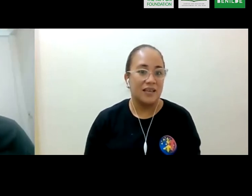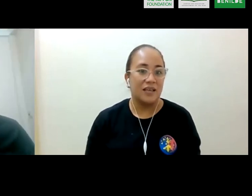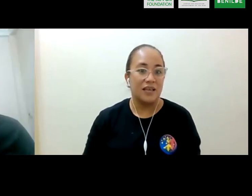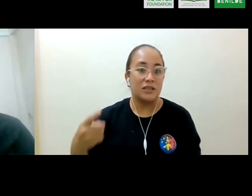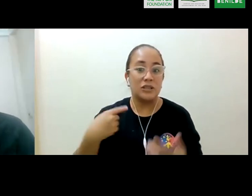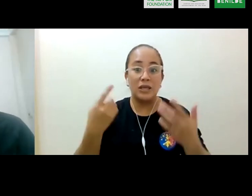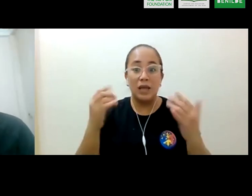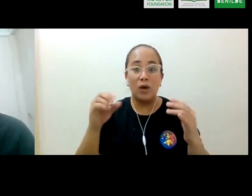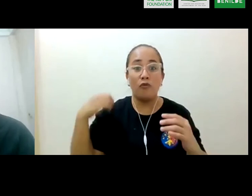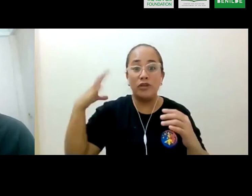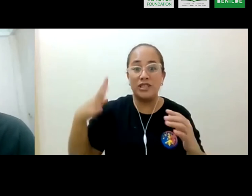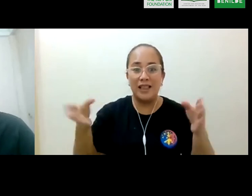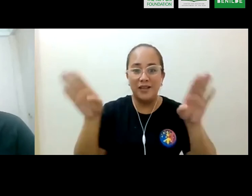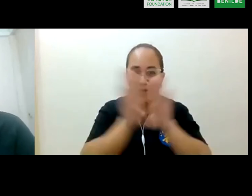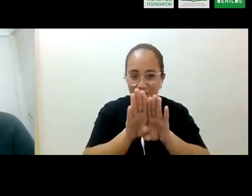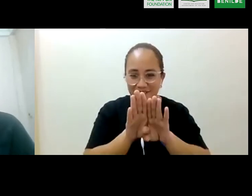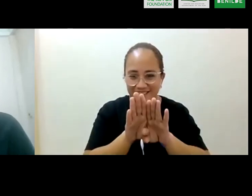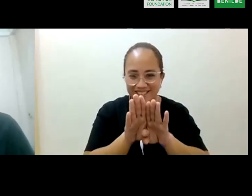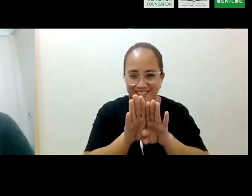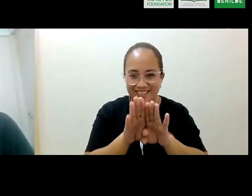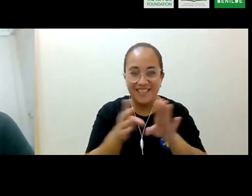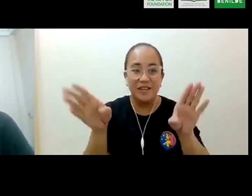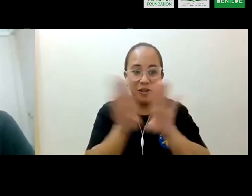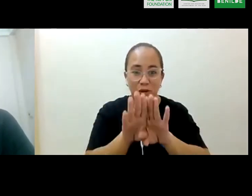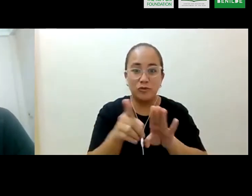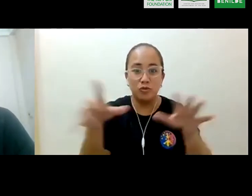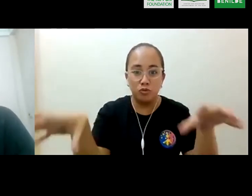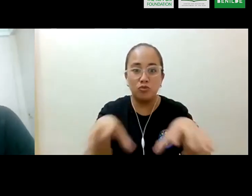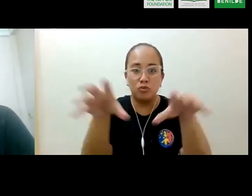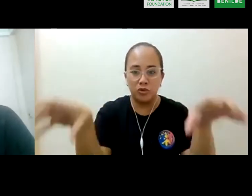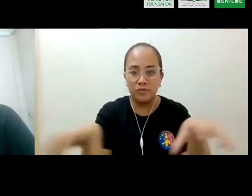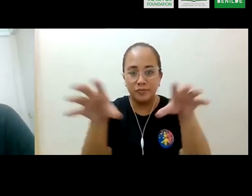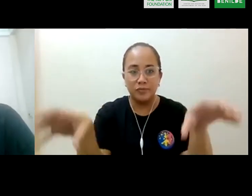officially close. We'll let you work on the